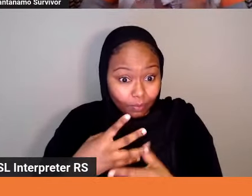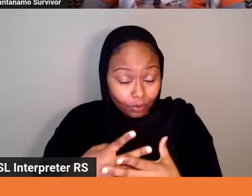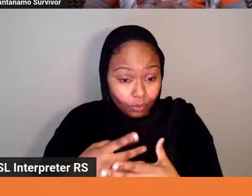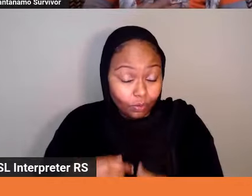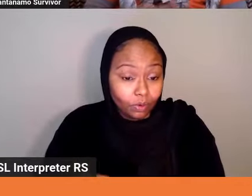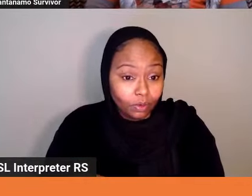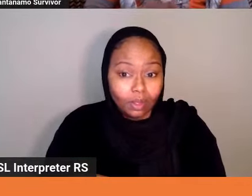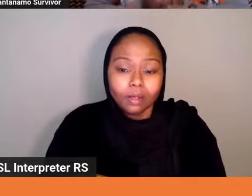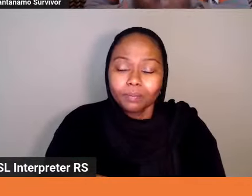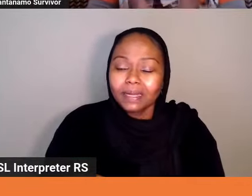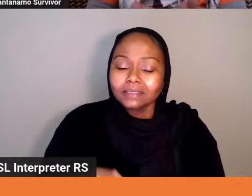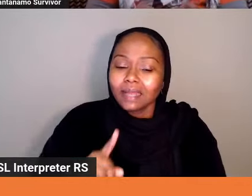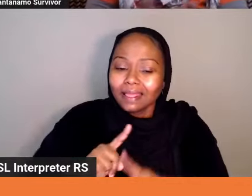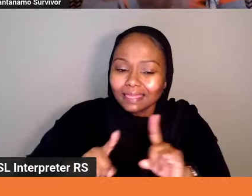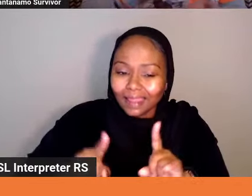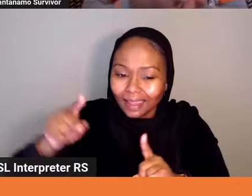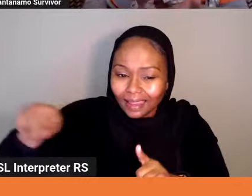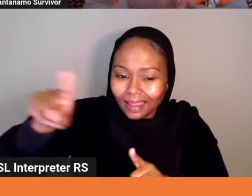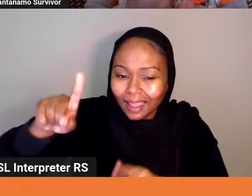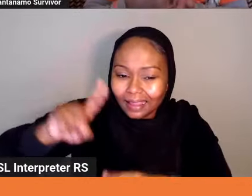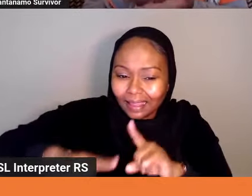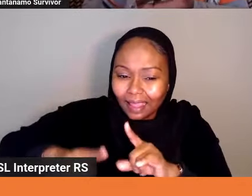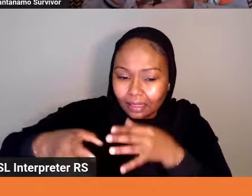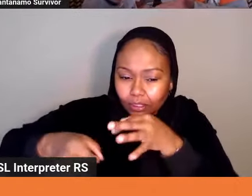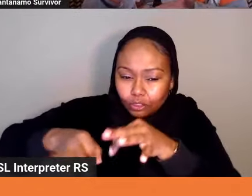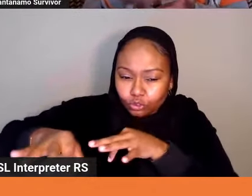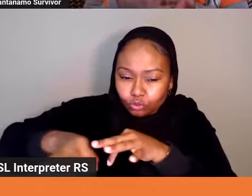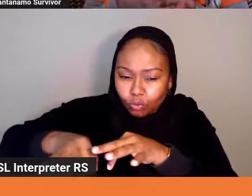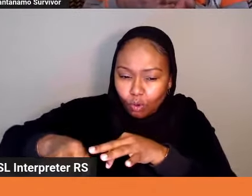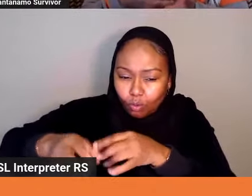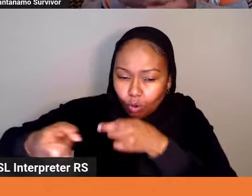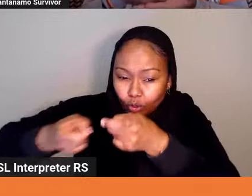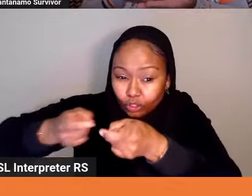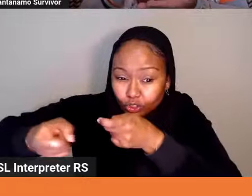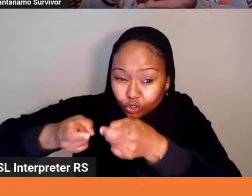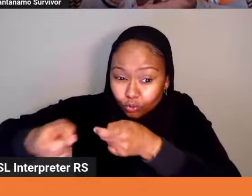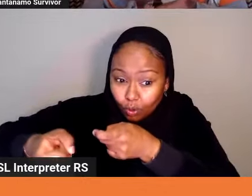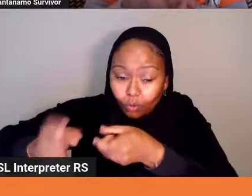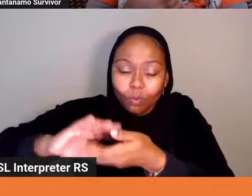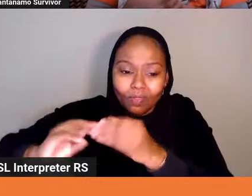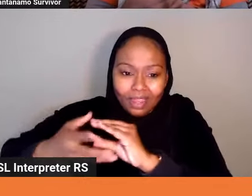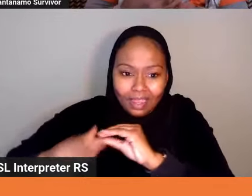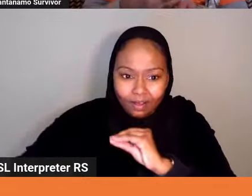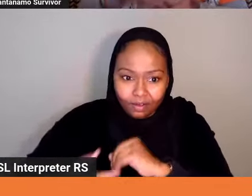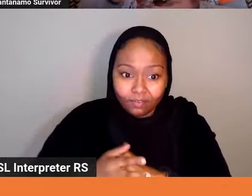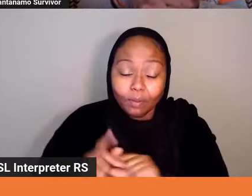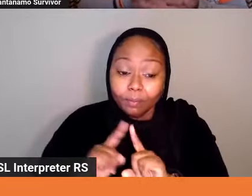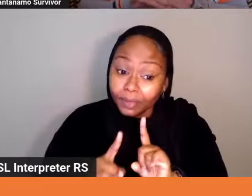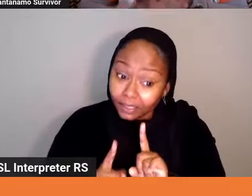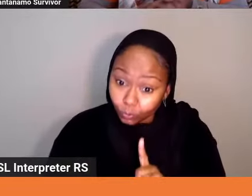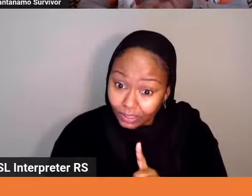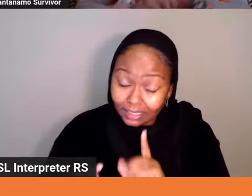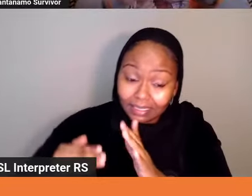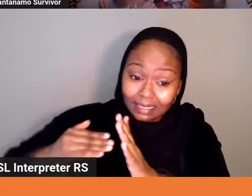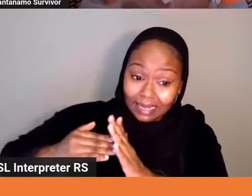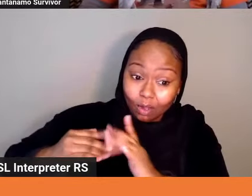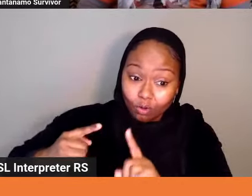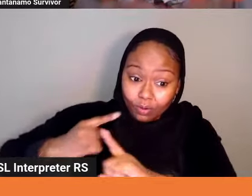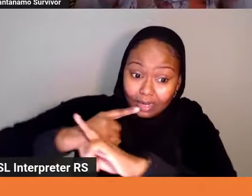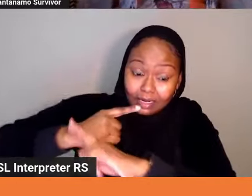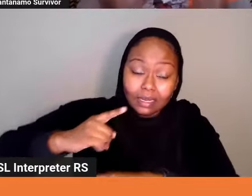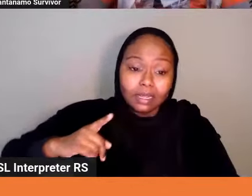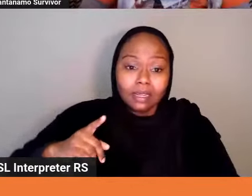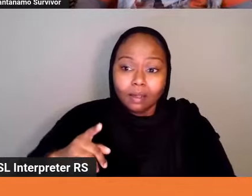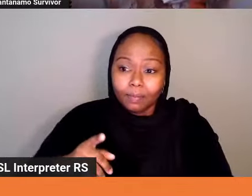control the narrative. So what we need to do, we need to encounter the policy of, you know, dehumanization by bringing awareness, speaking